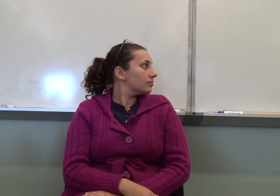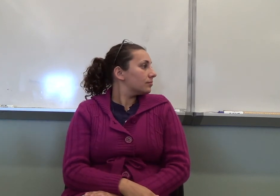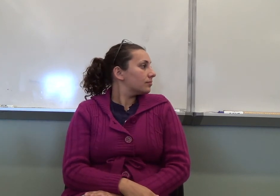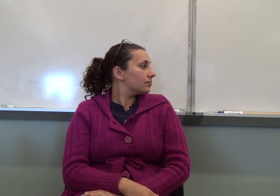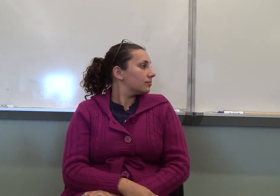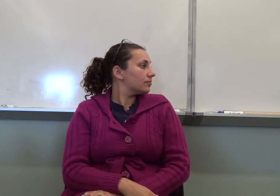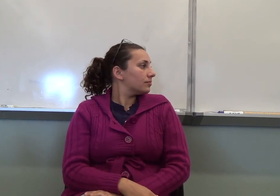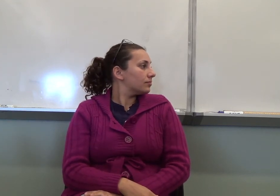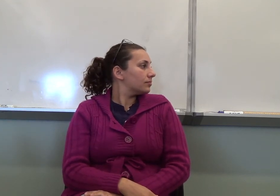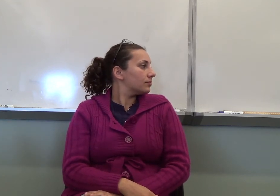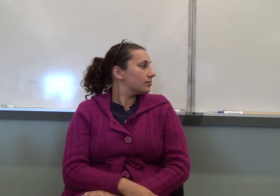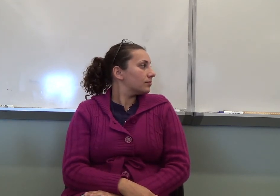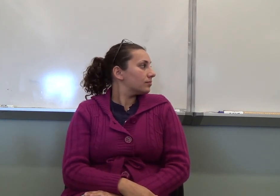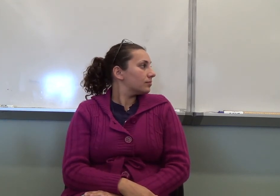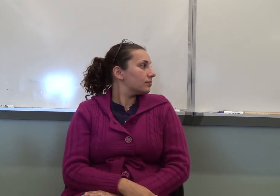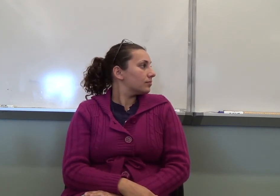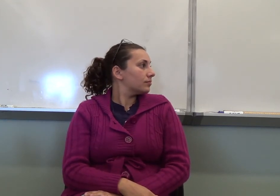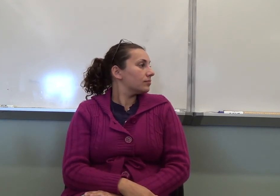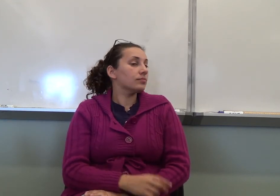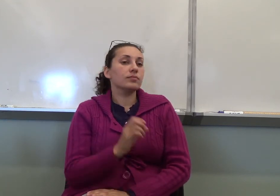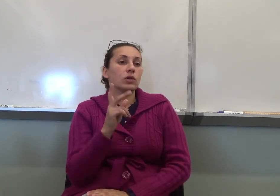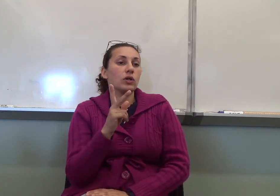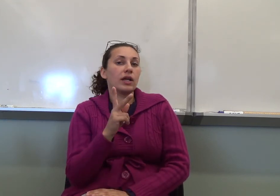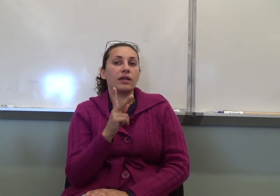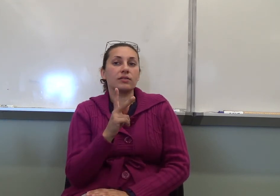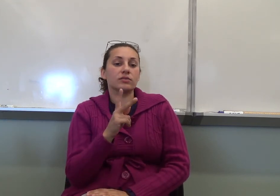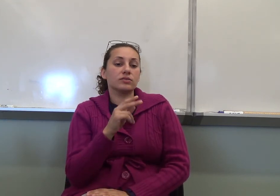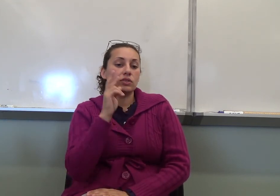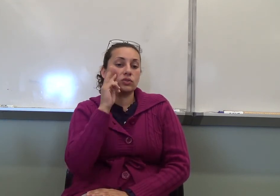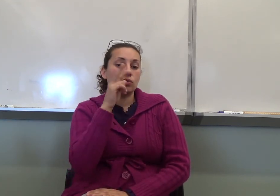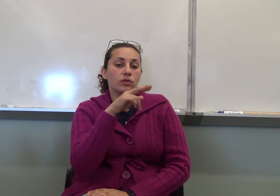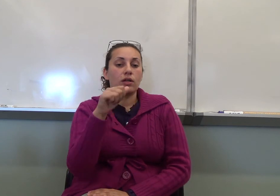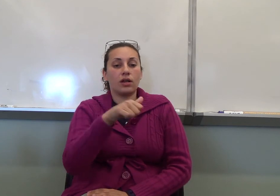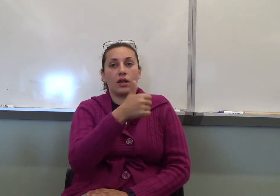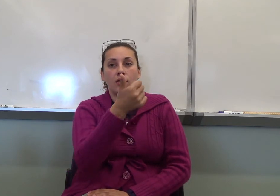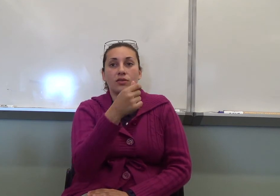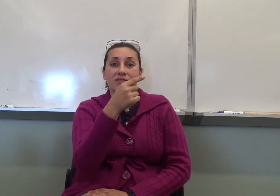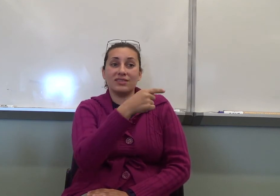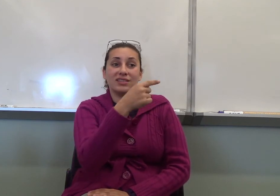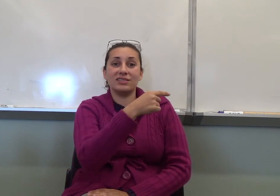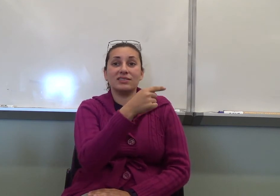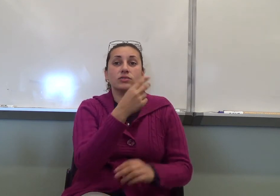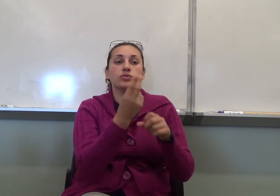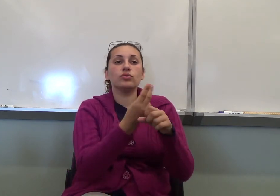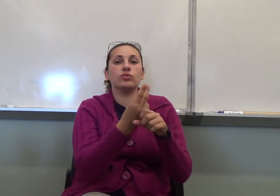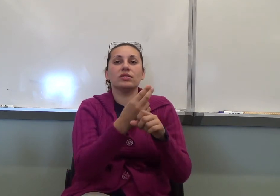All right, let's take a look at another. This is a PEMDAS kind of thing.